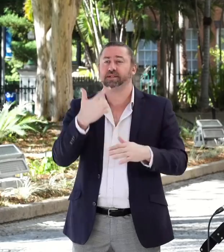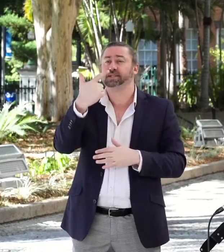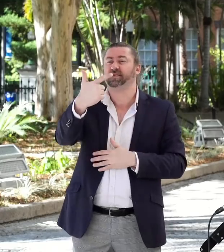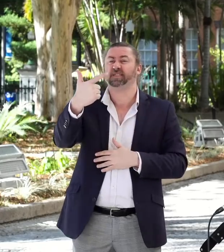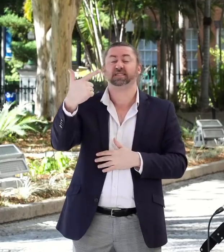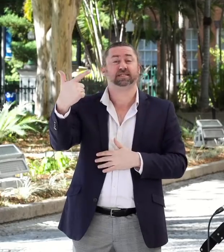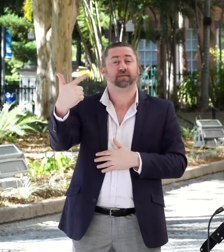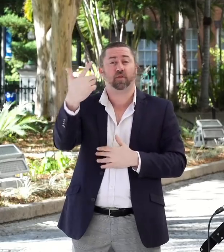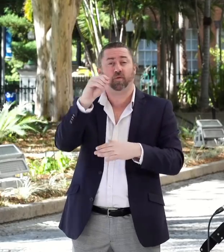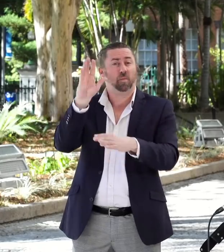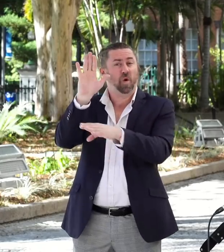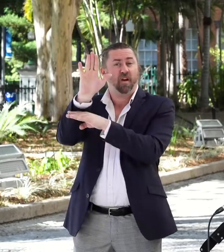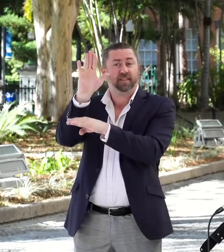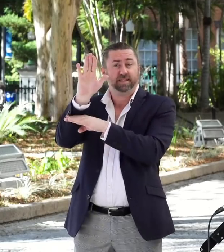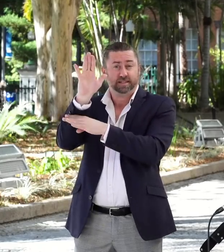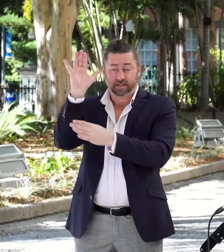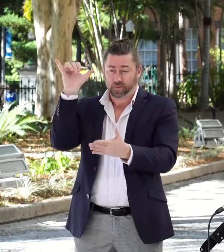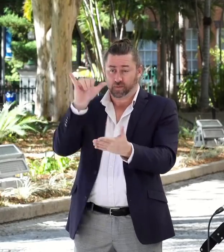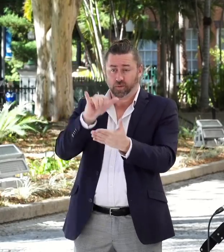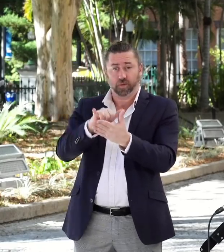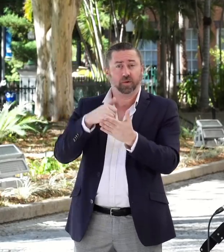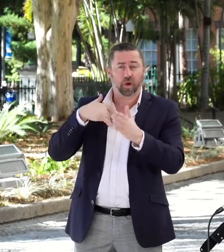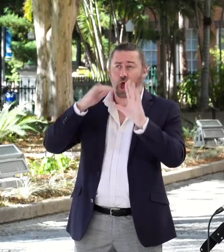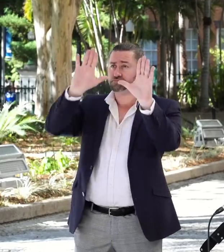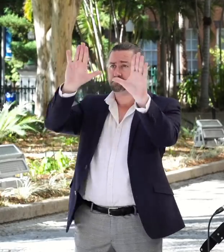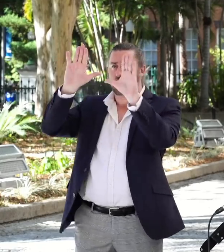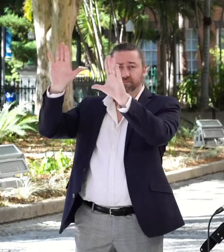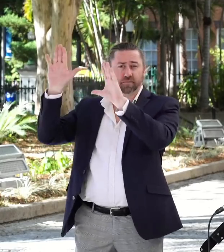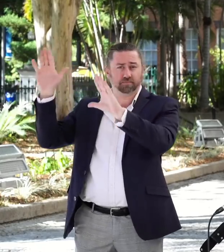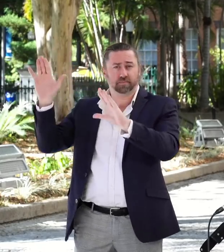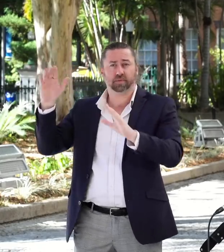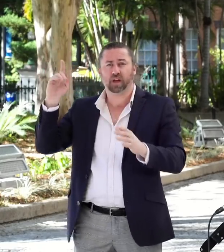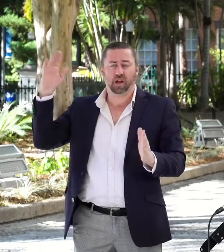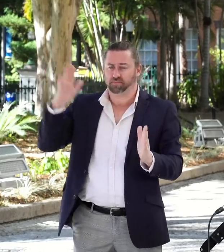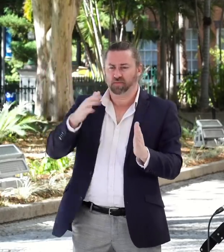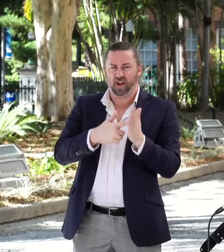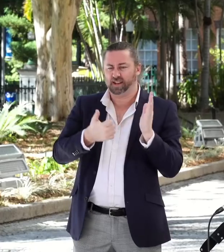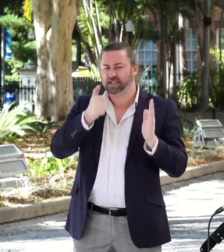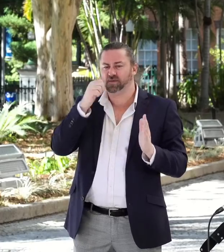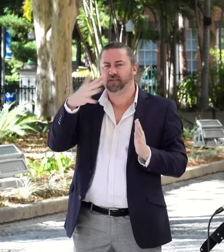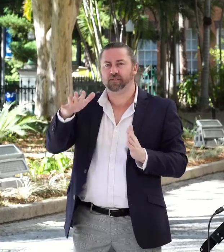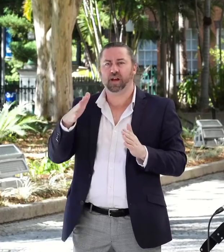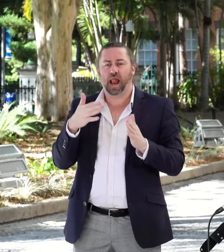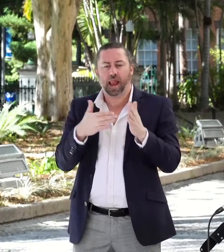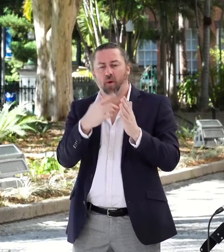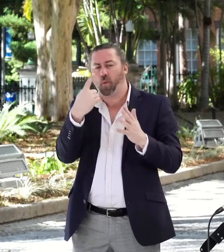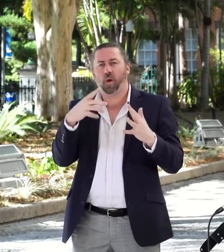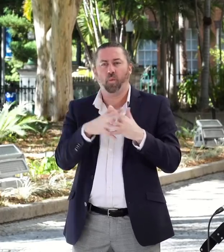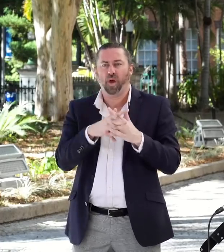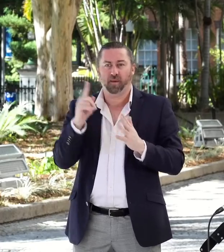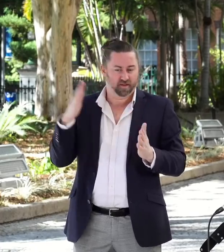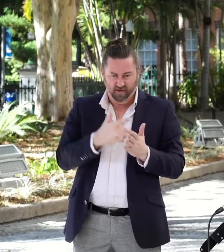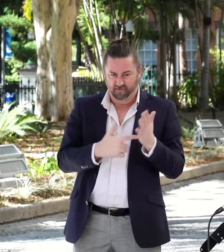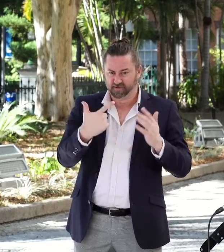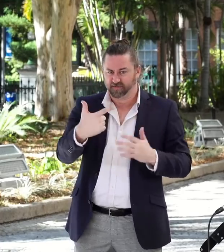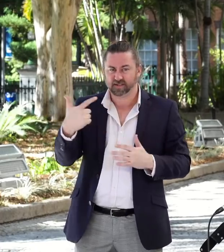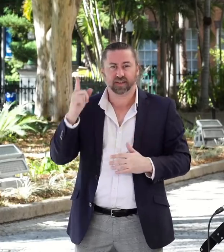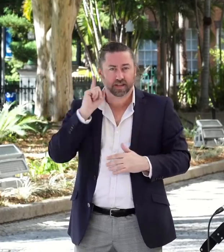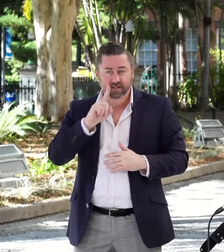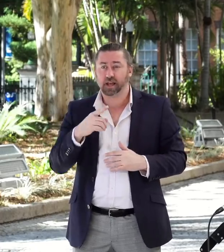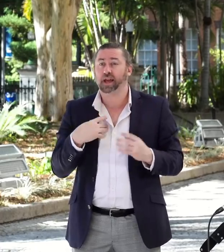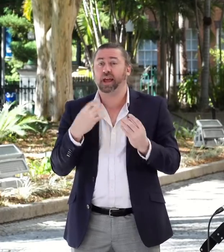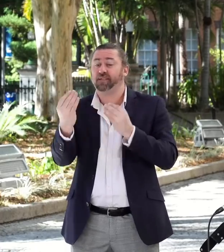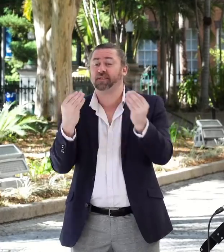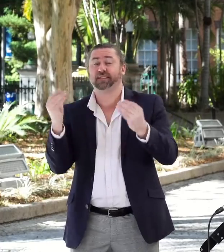77 international arrivals, so with the reduction of the cap to 650, we've seen those numbers drop down as well. We did hand out